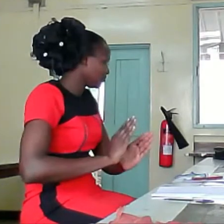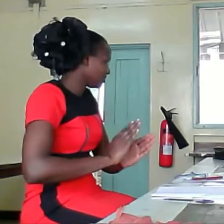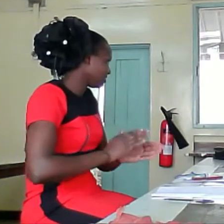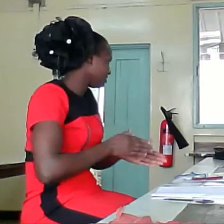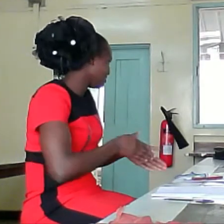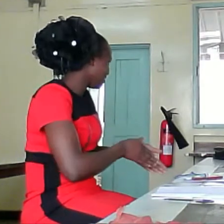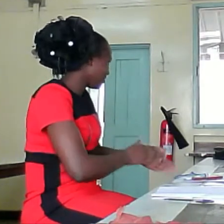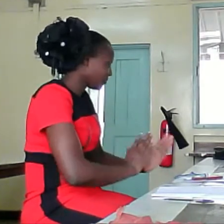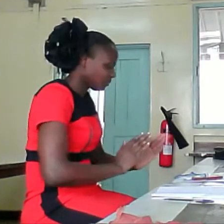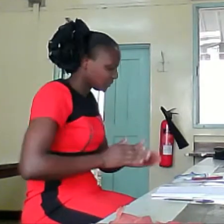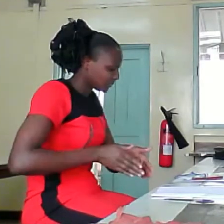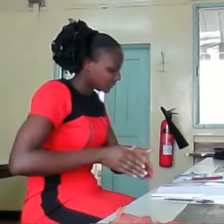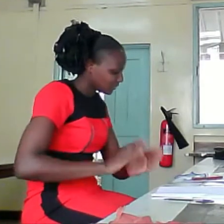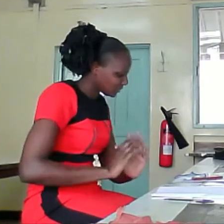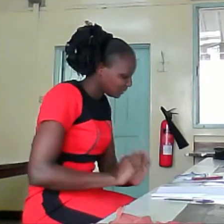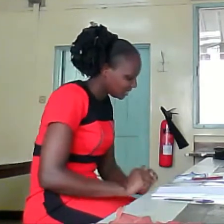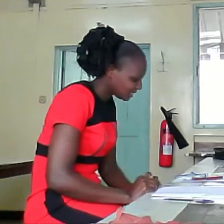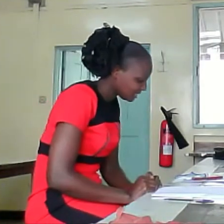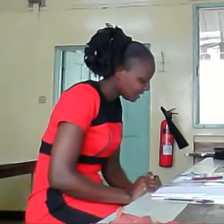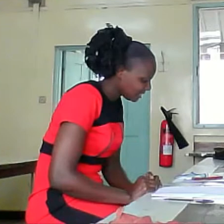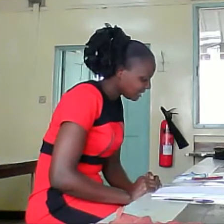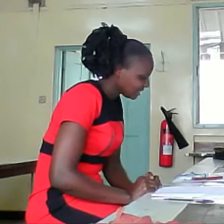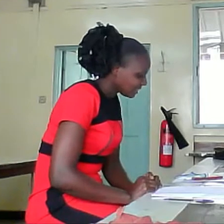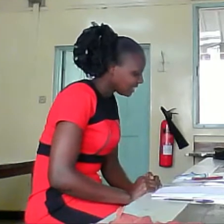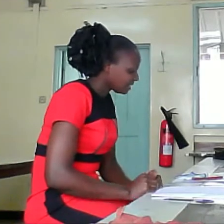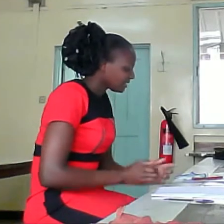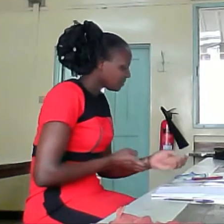Opportunity. Yeah. Opportunity. Then